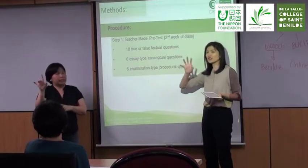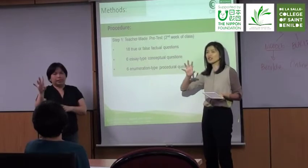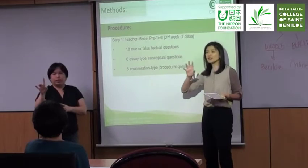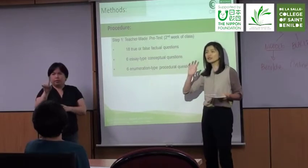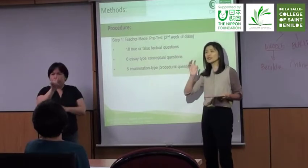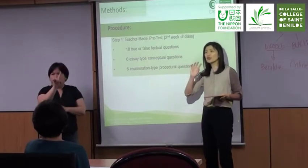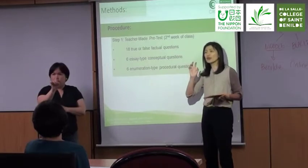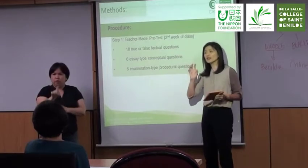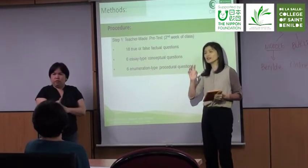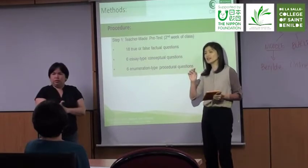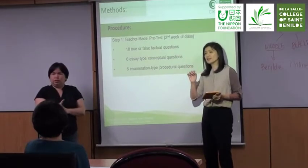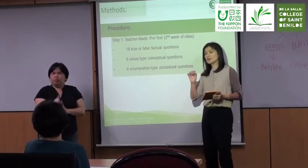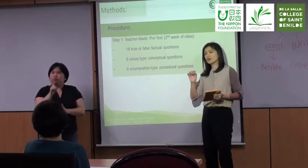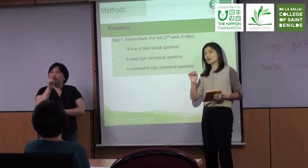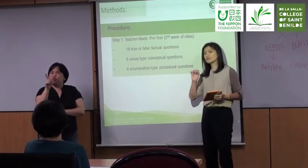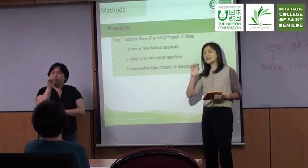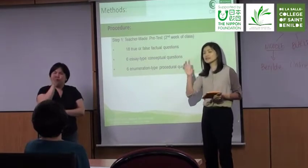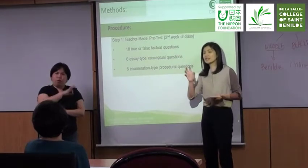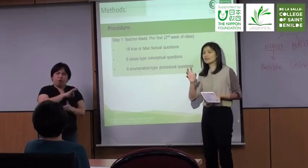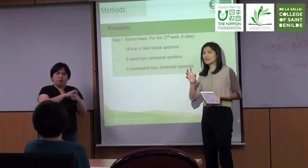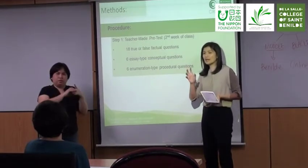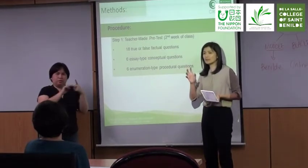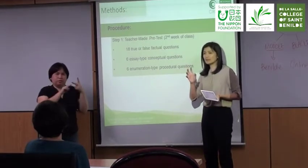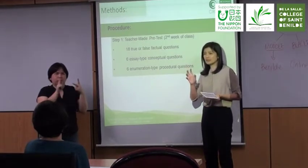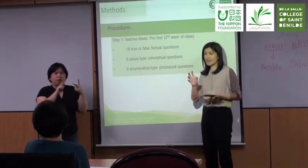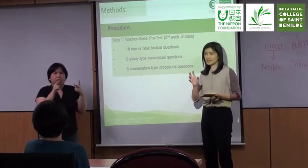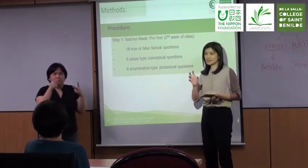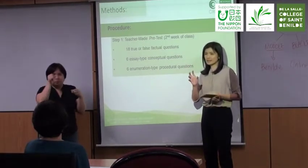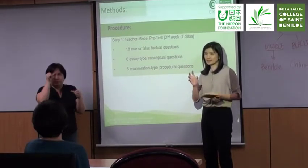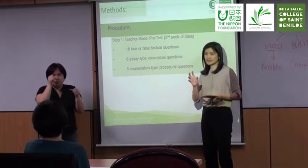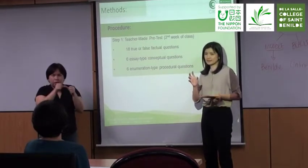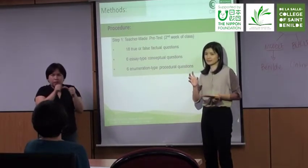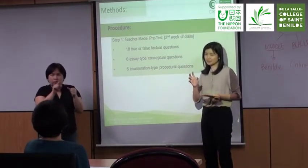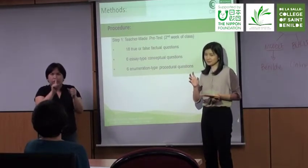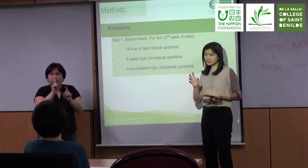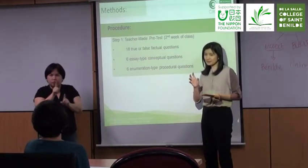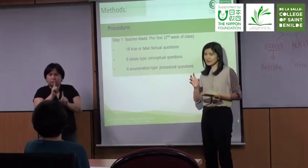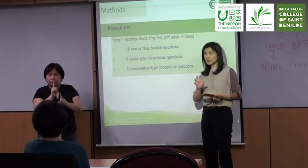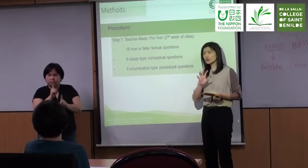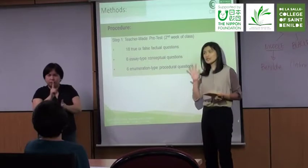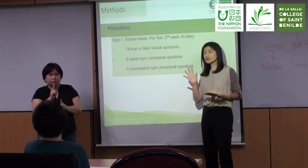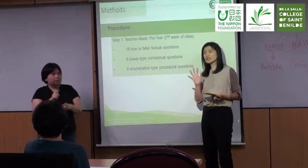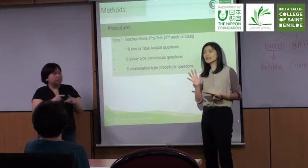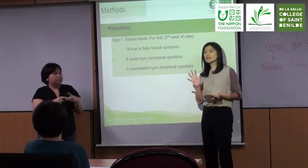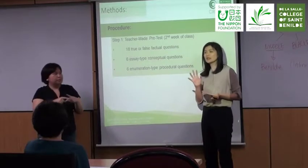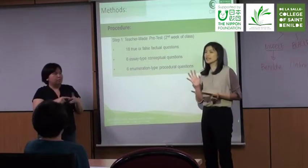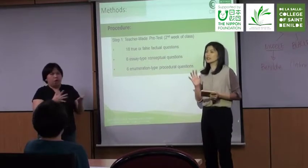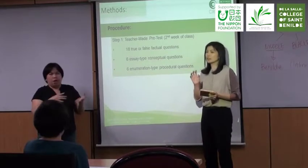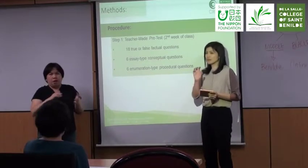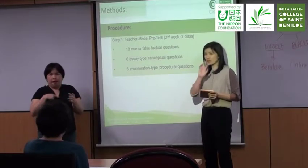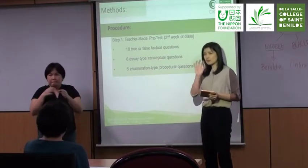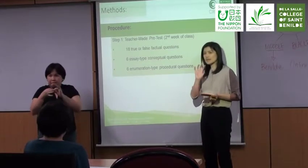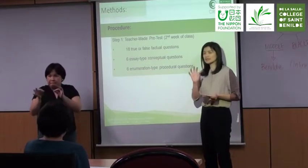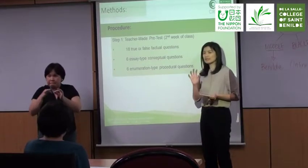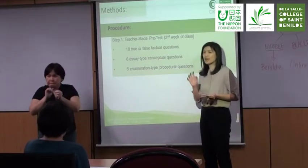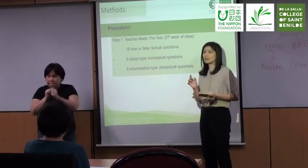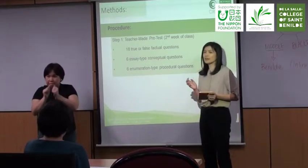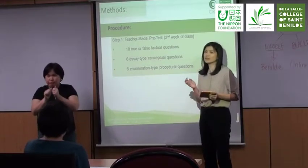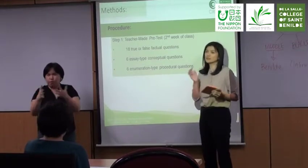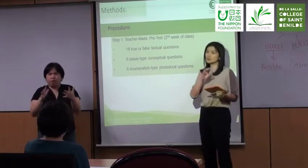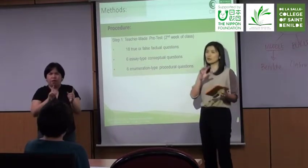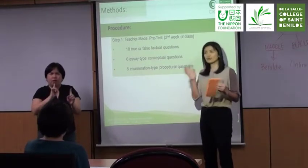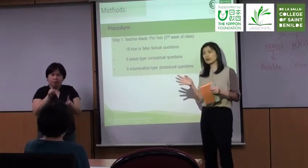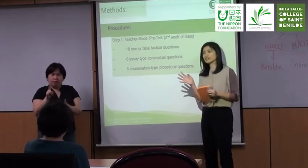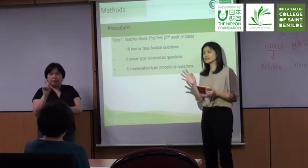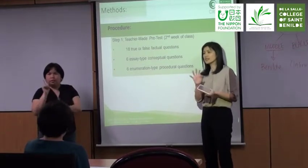the factual, hindi called objective type of test. No reasoning, wala ganun. Basta objective lang,